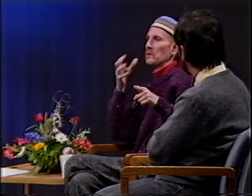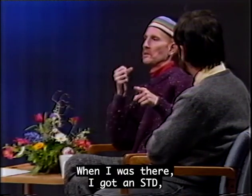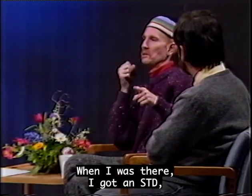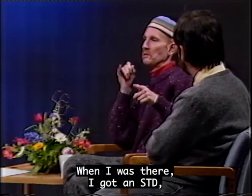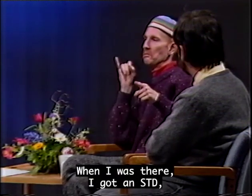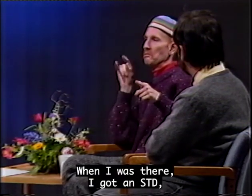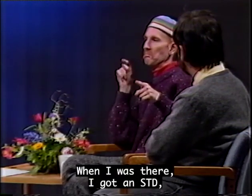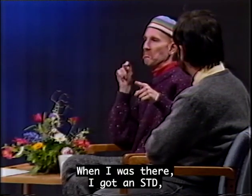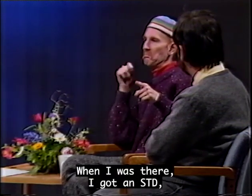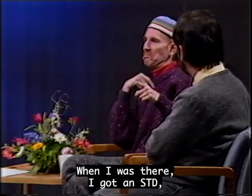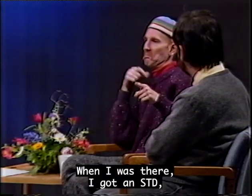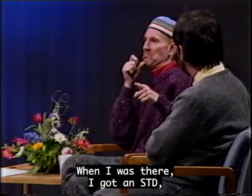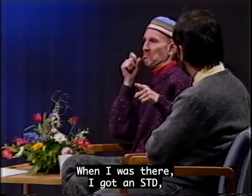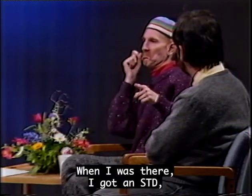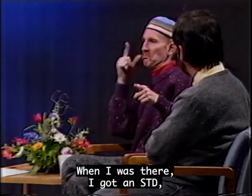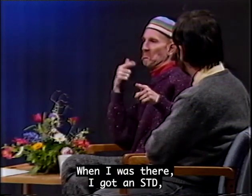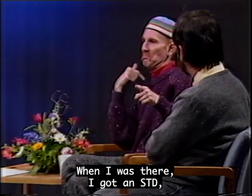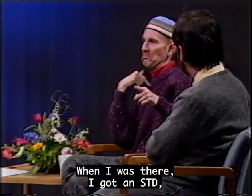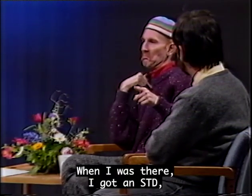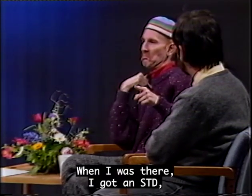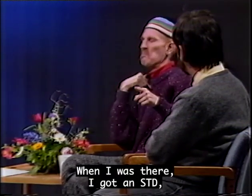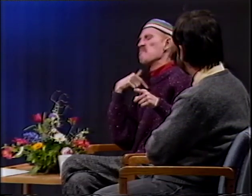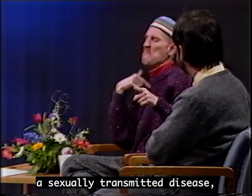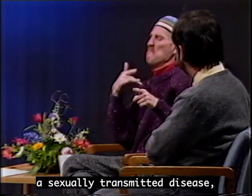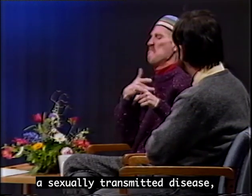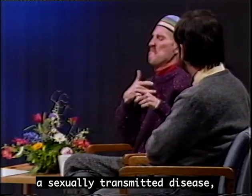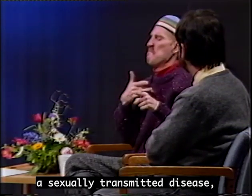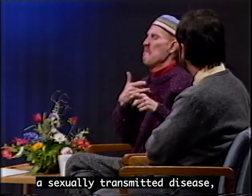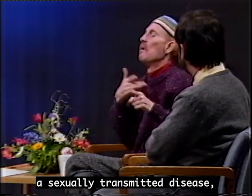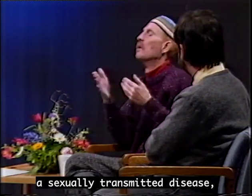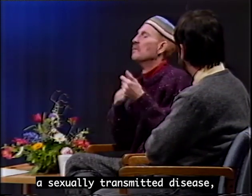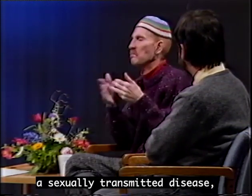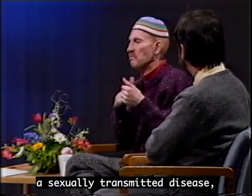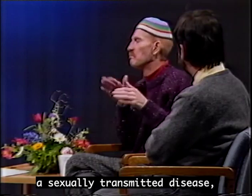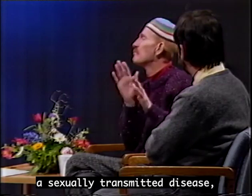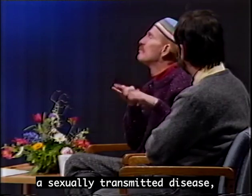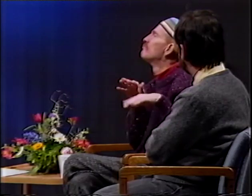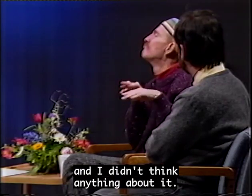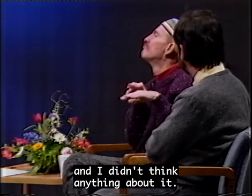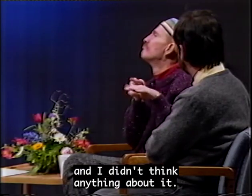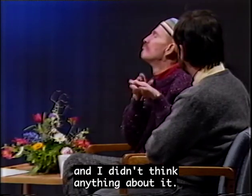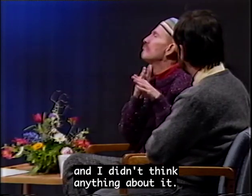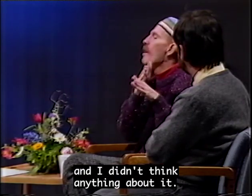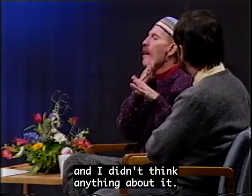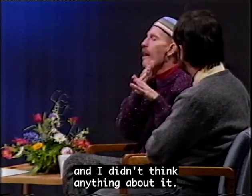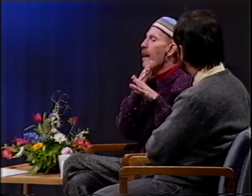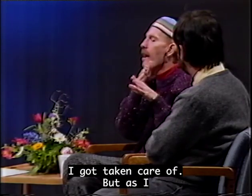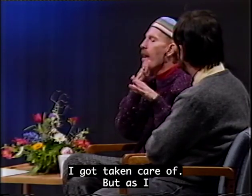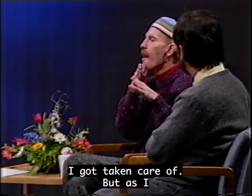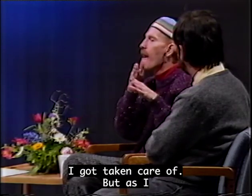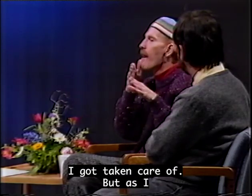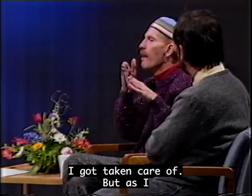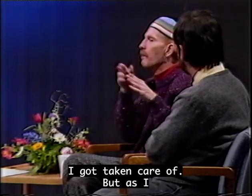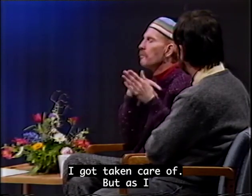When I was there, I got an STD, a sexually transmitted disease. And I didn't think anything about it. I got taken care of.